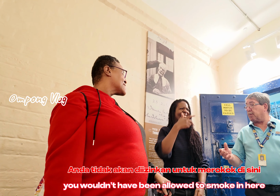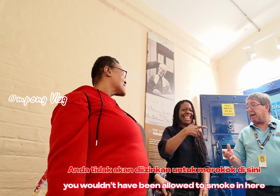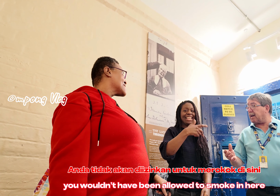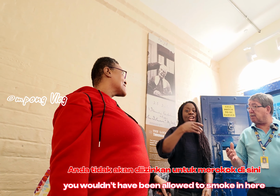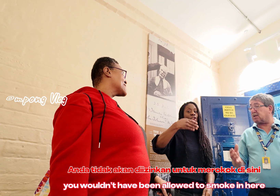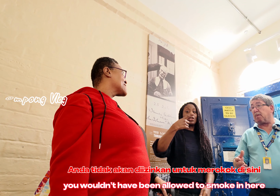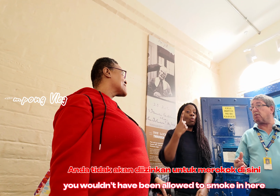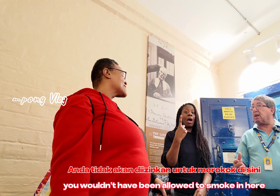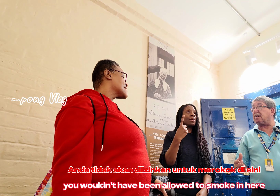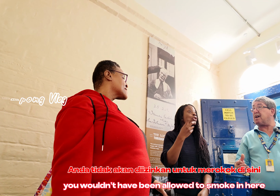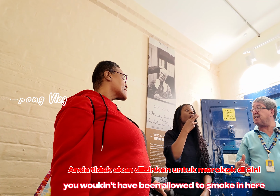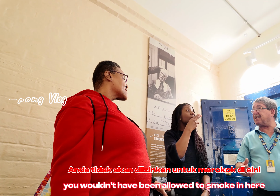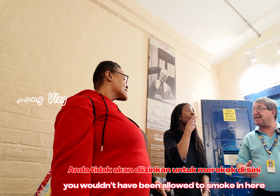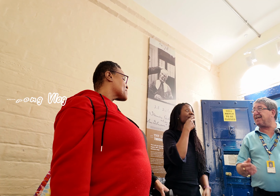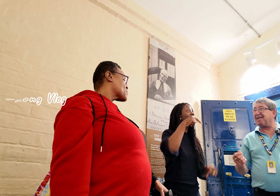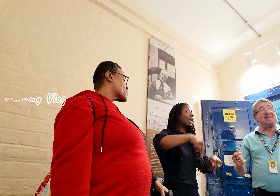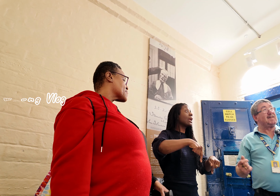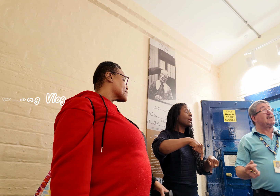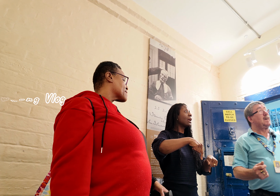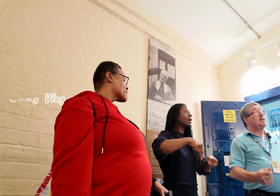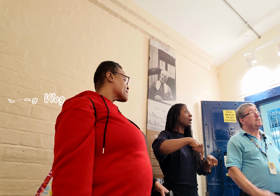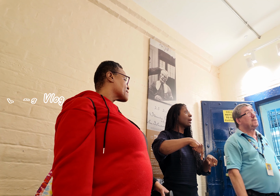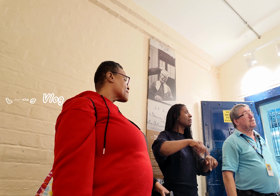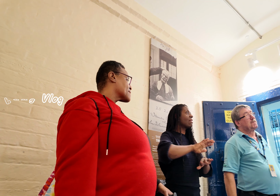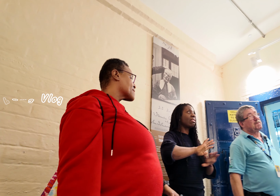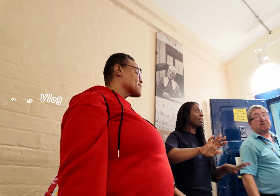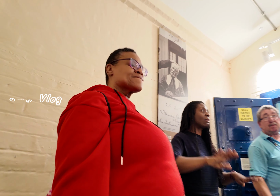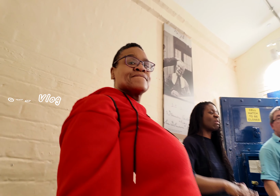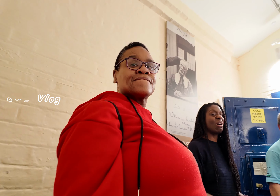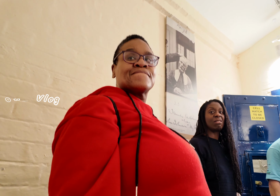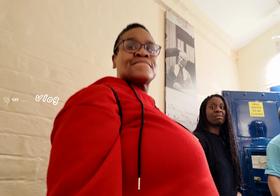you would have been allowed to smoke in here.